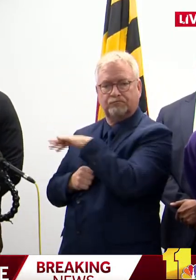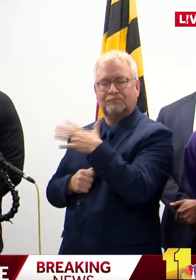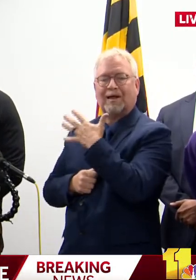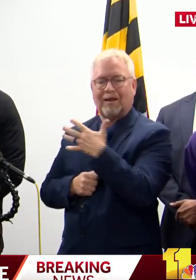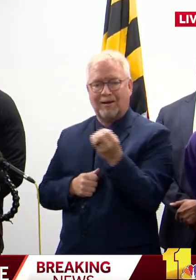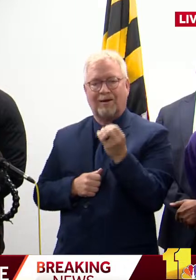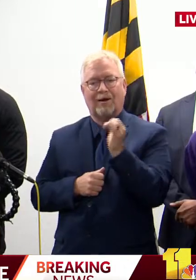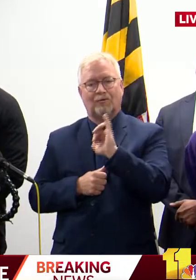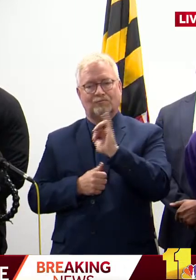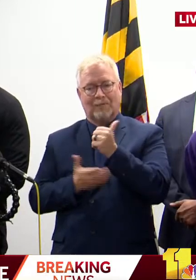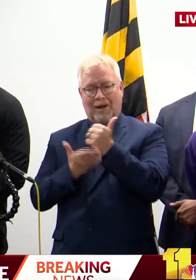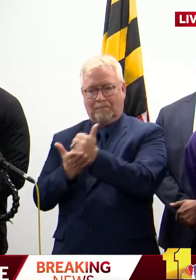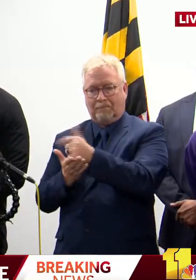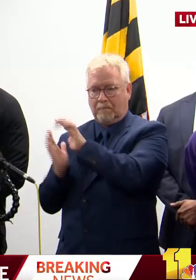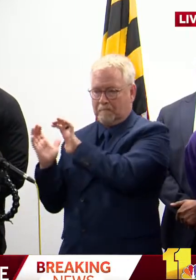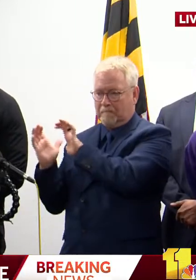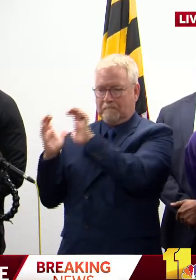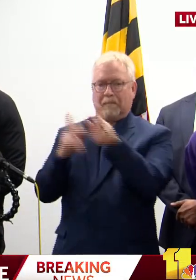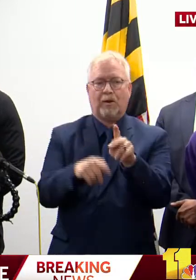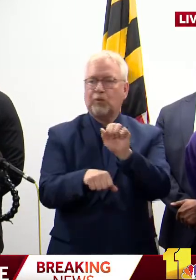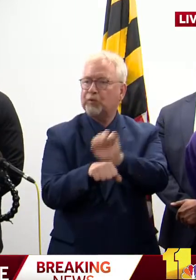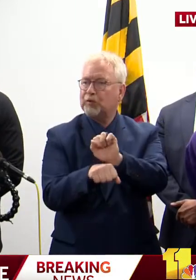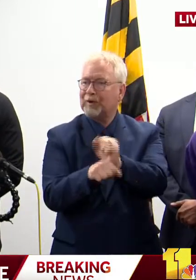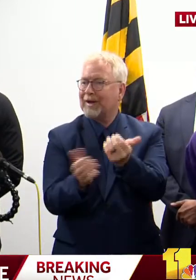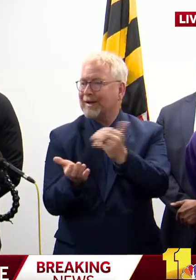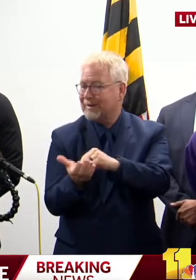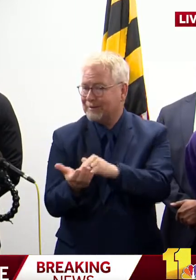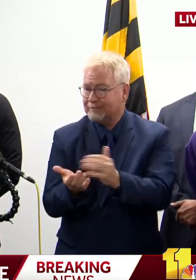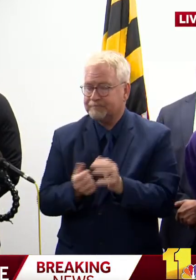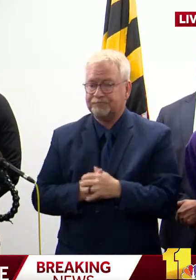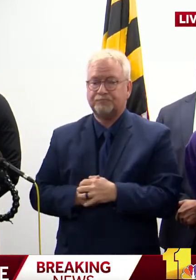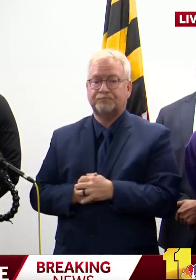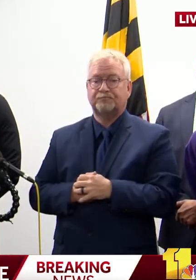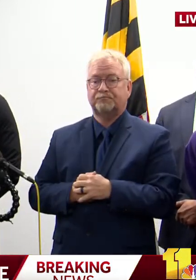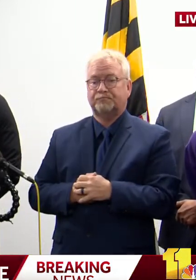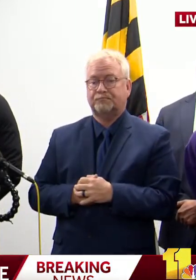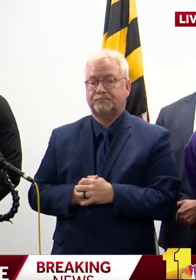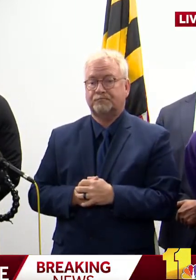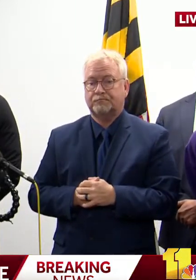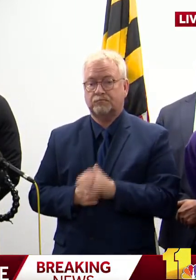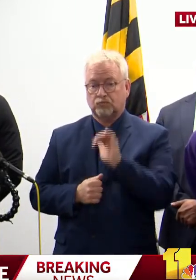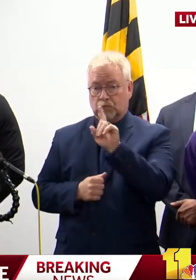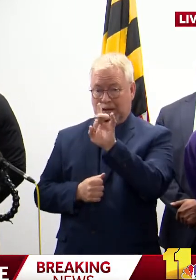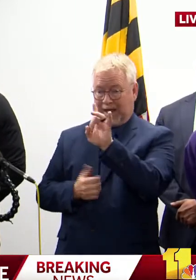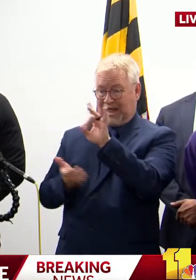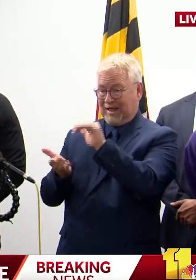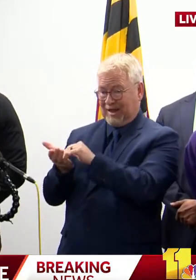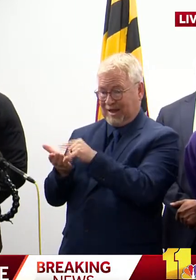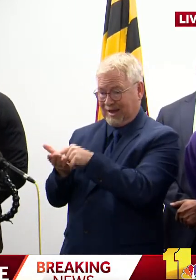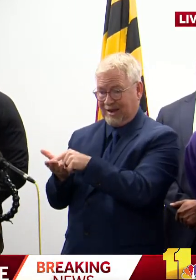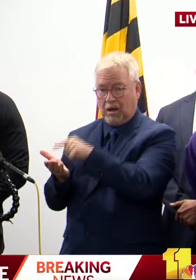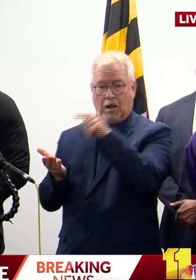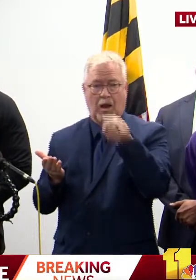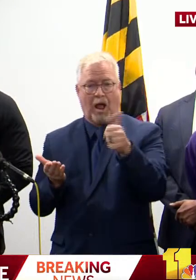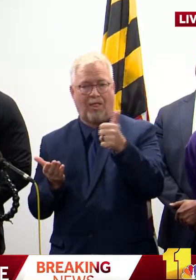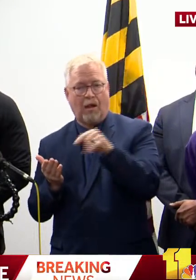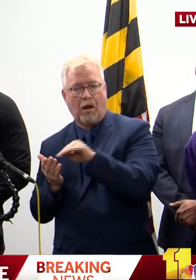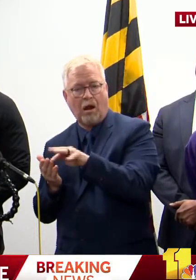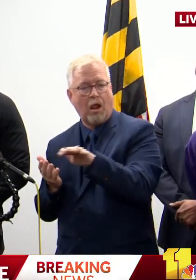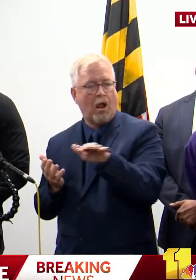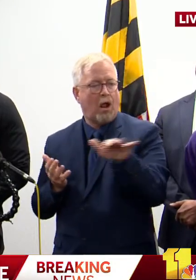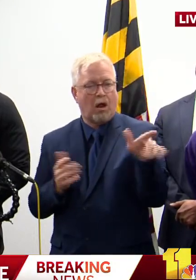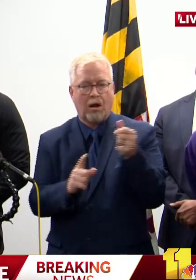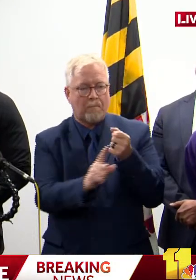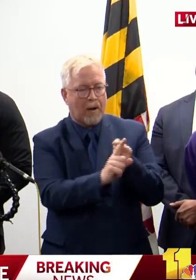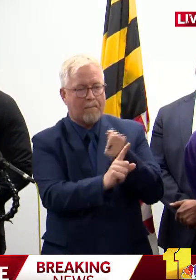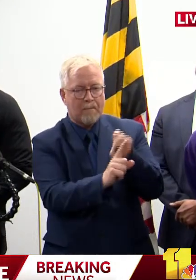the job. And the same goes for many others that have been affected by this crisis, both directly